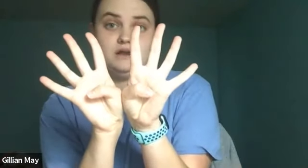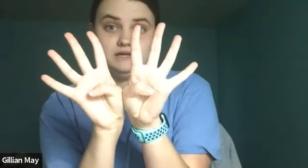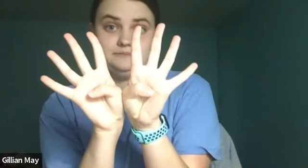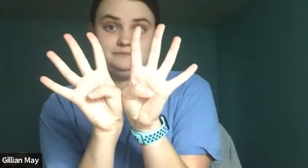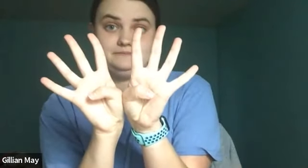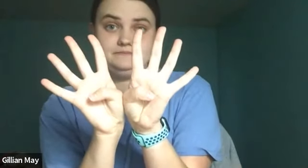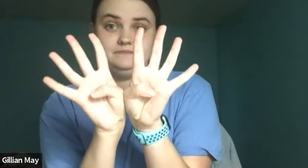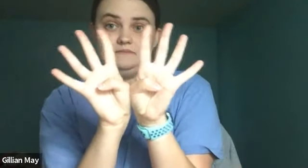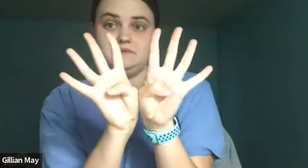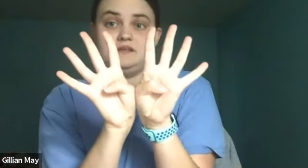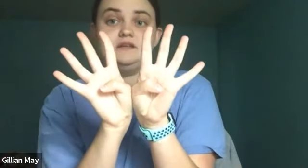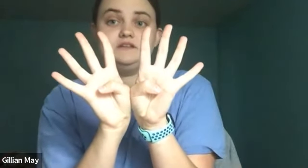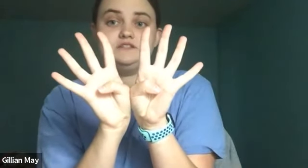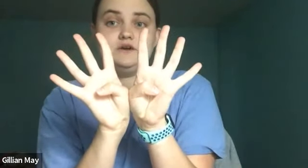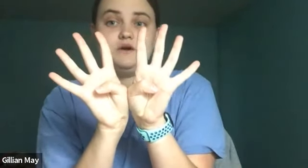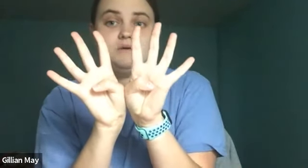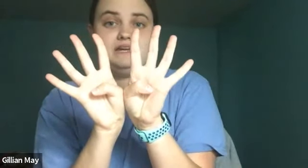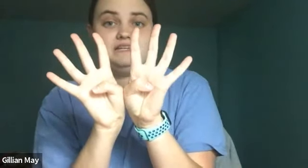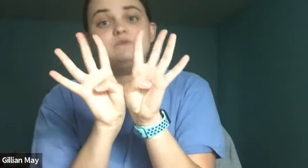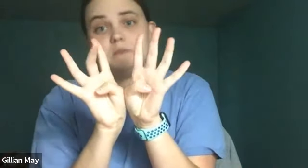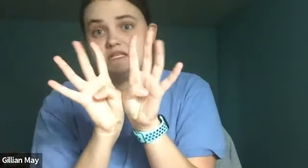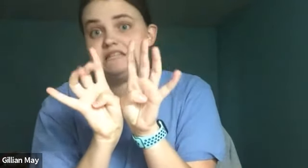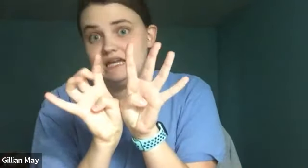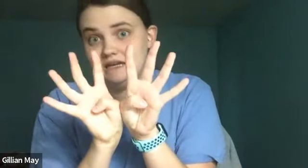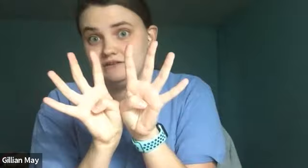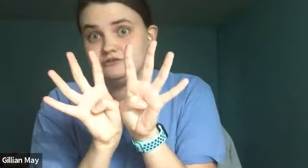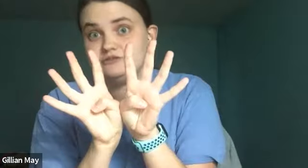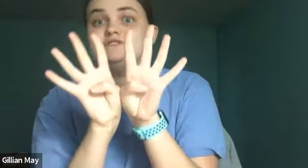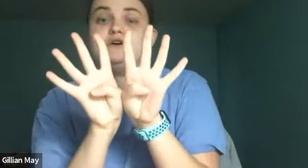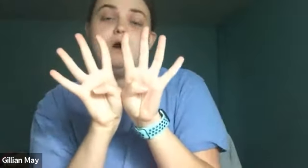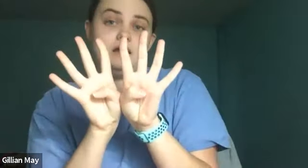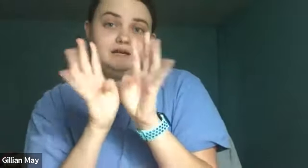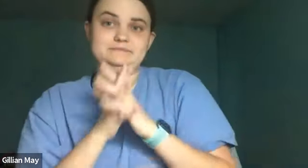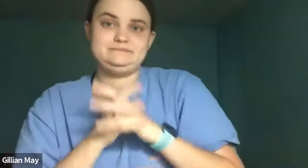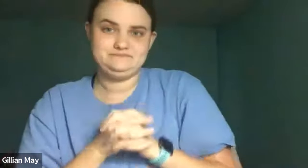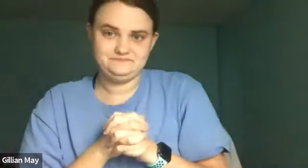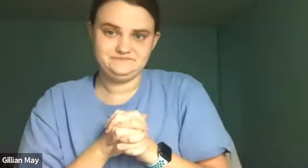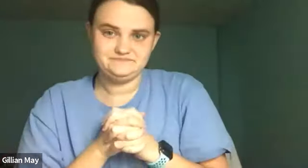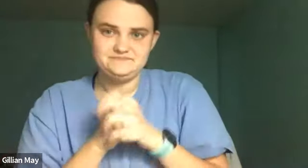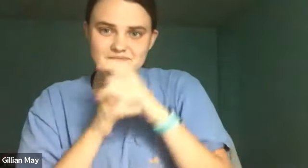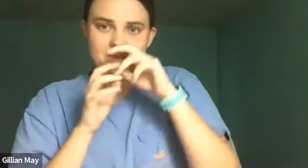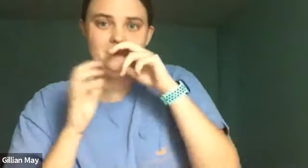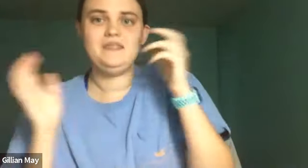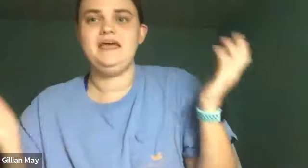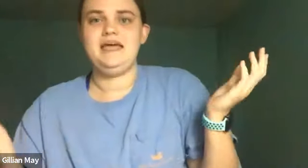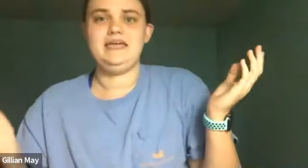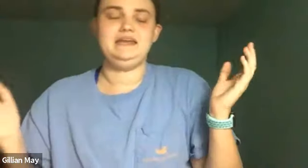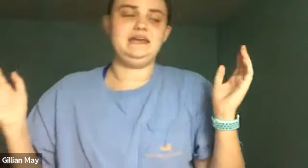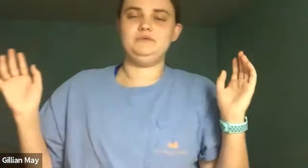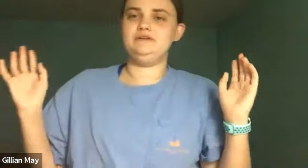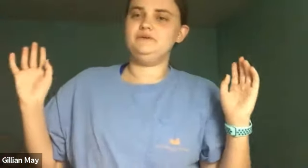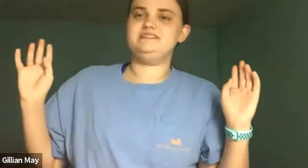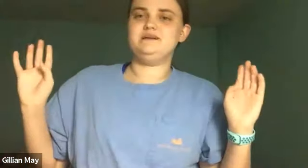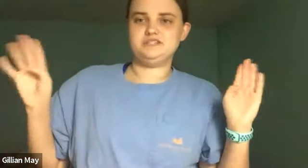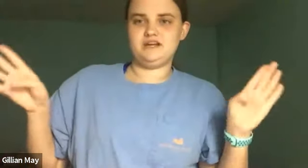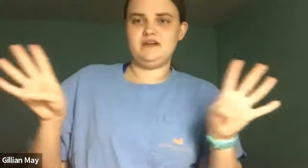Hanukkah. So, and it represents the 8 candles. So Hanukkah. And again, I will always double check that.